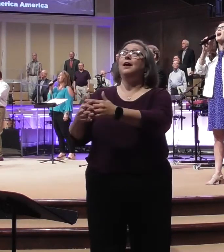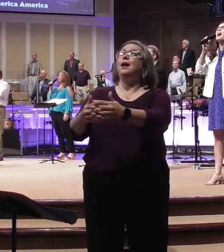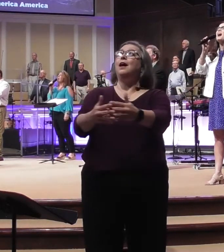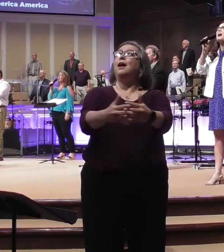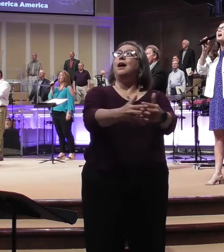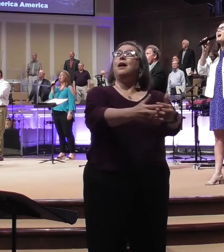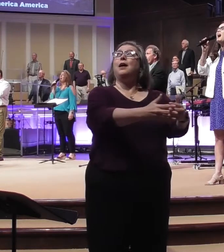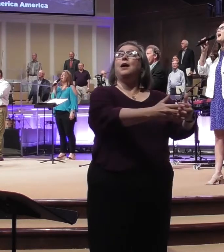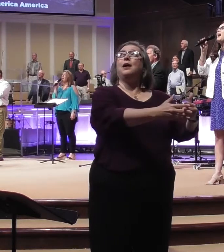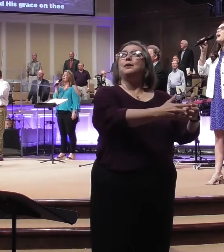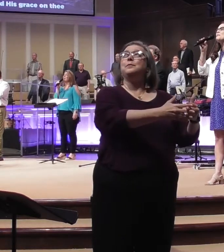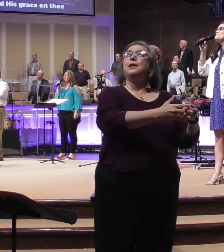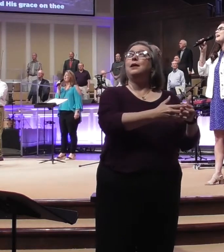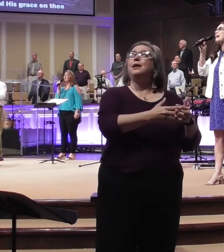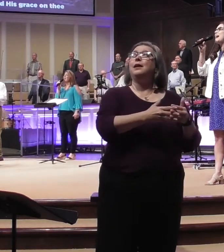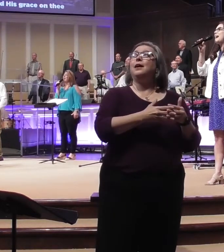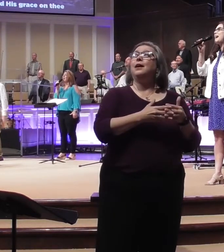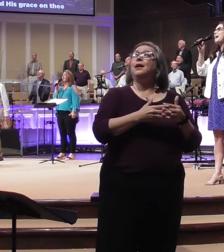America,